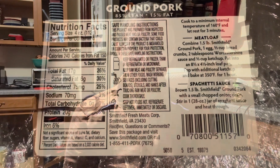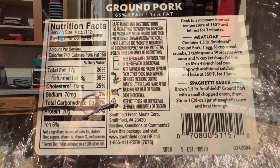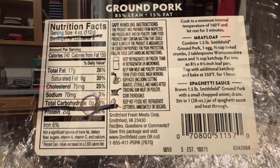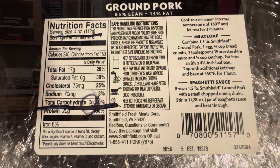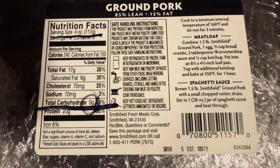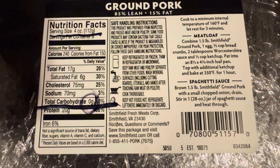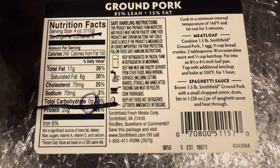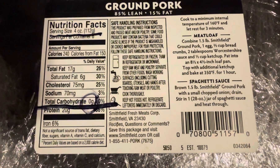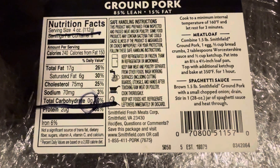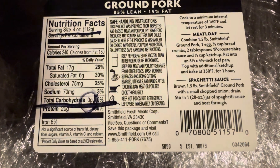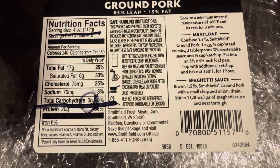pork.